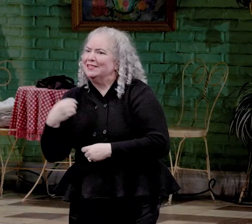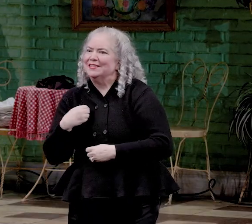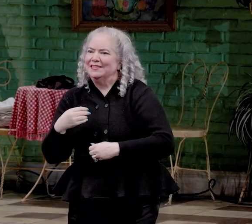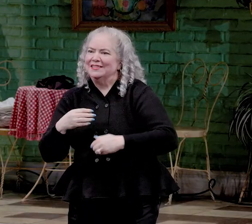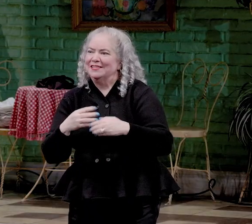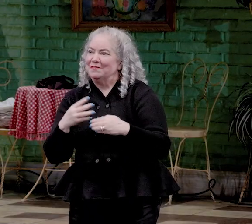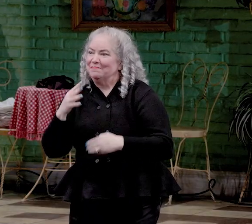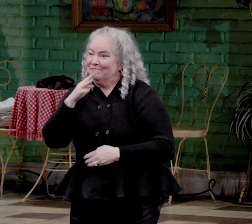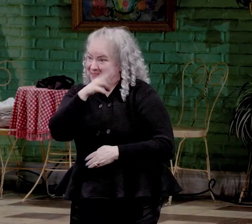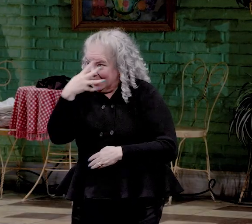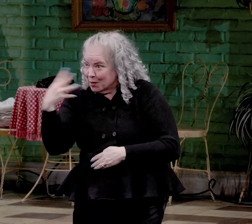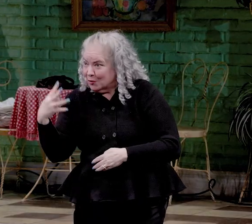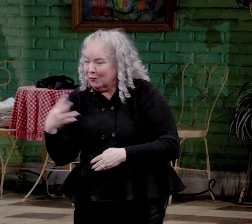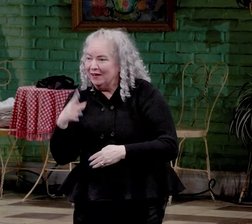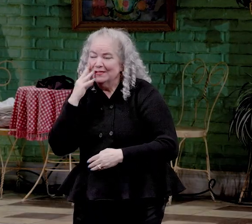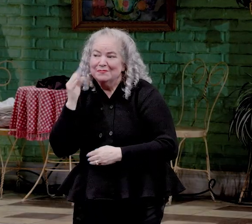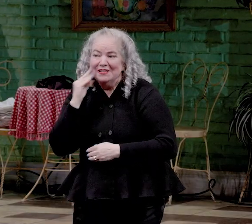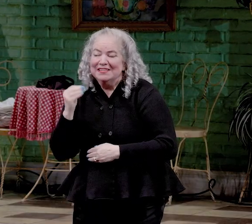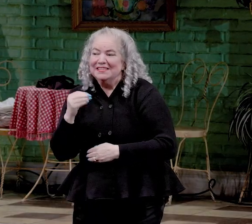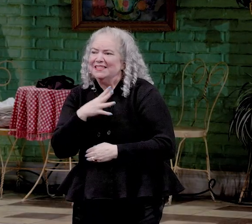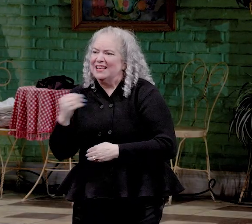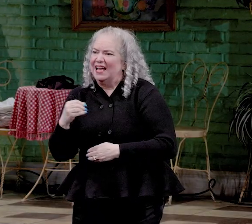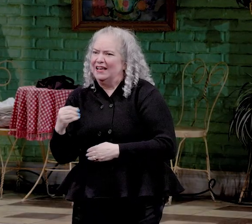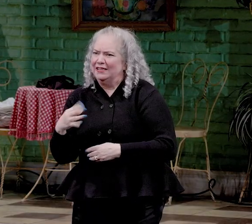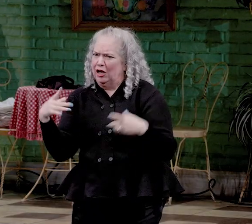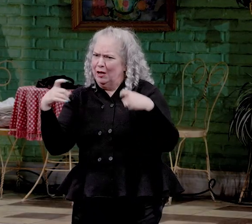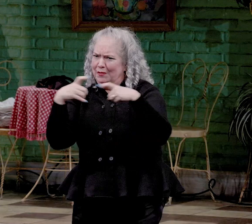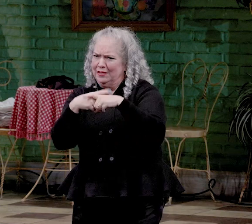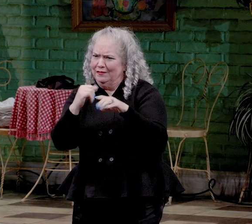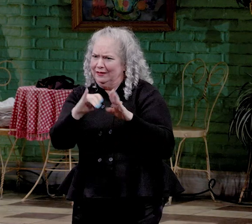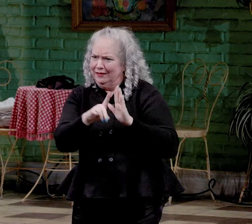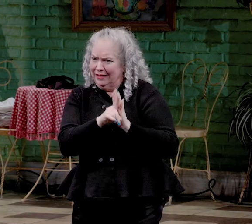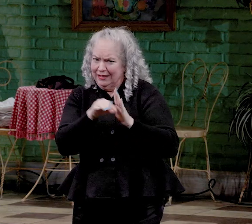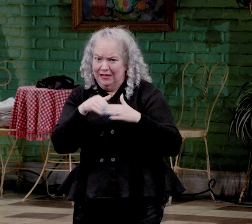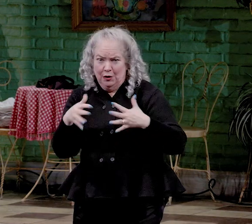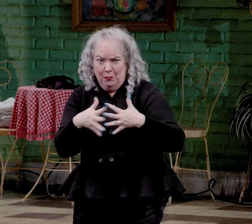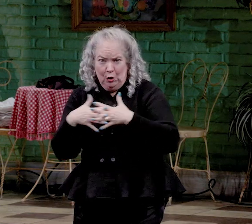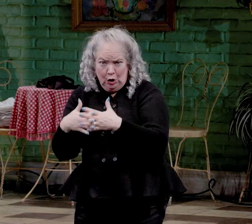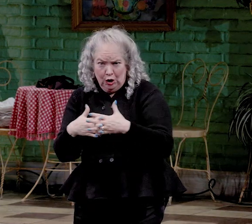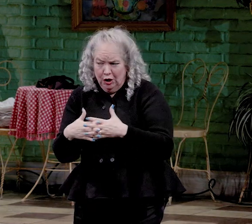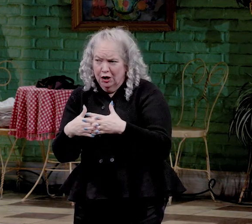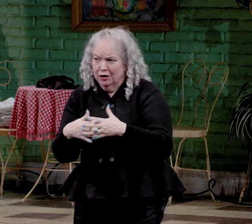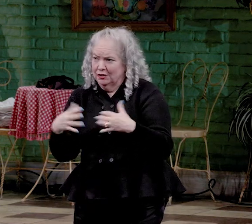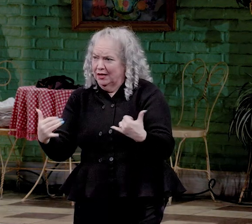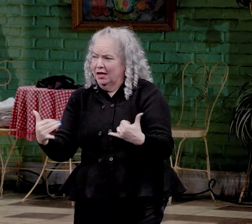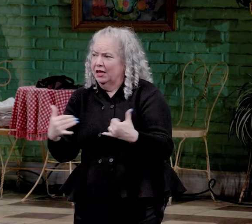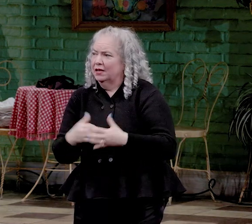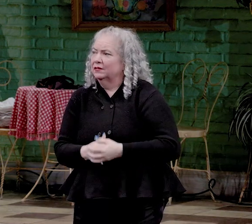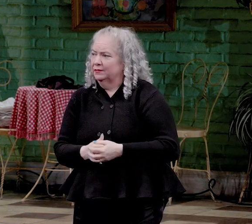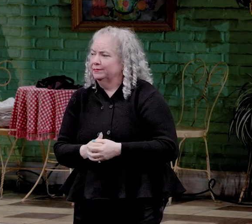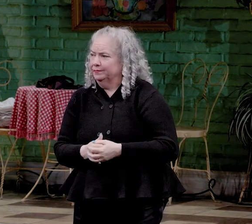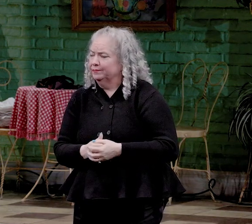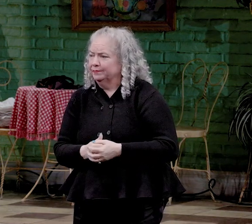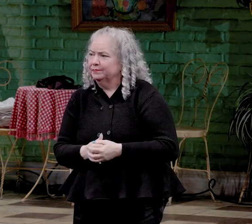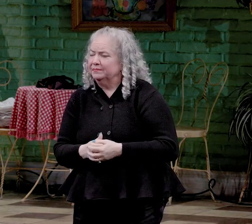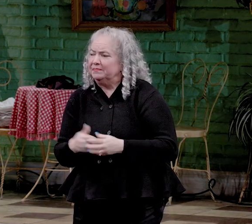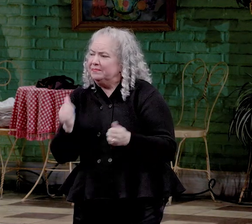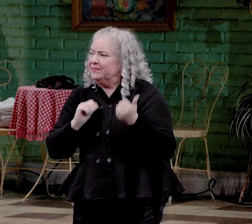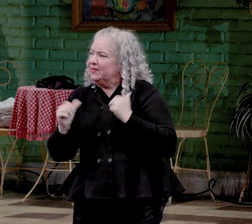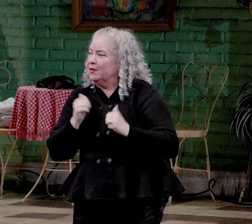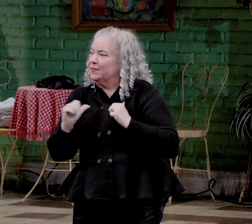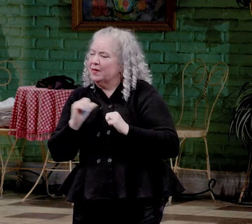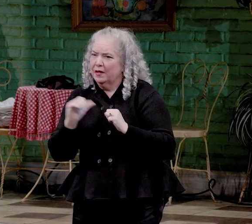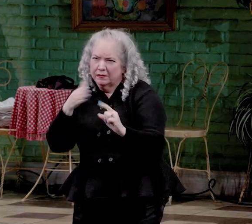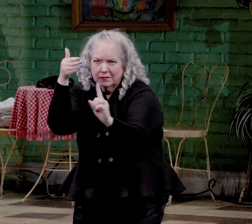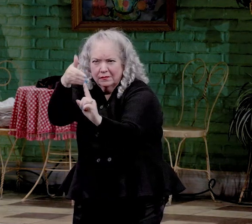immigrant experiences, and the complexity of identity in America today. The play centers